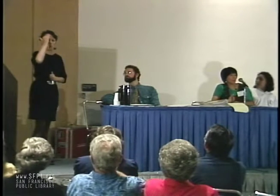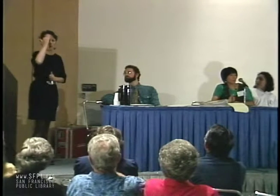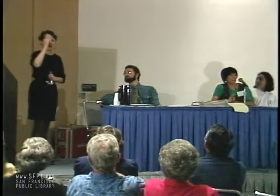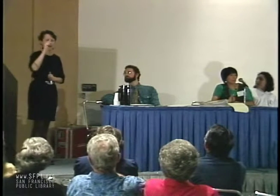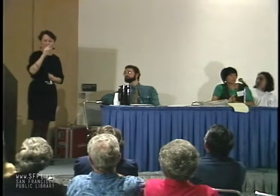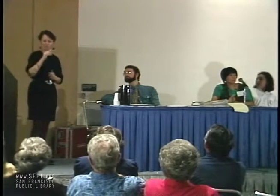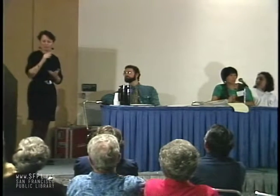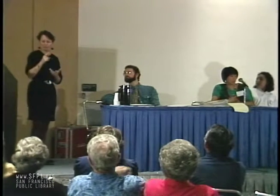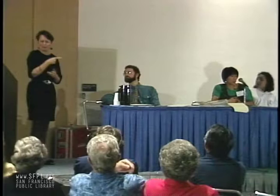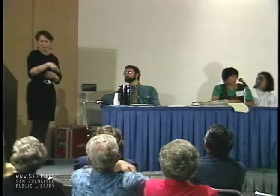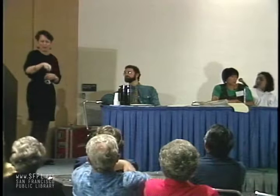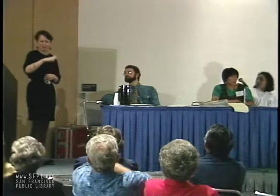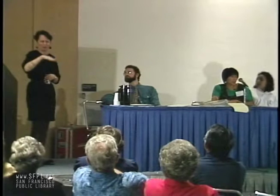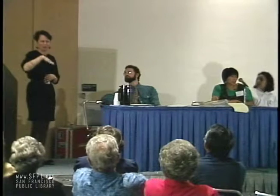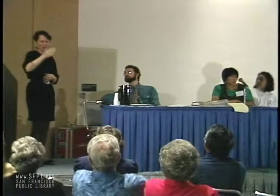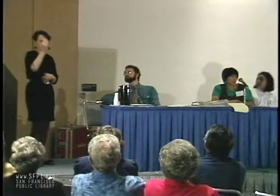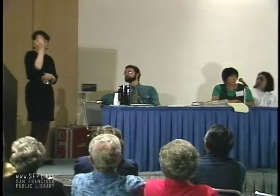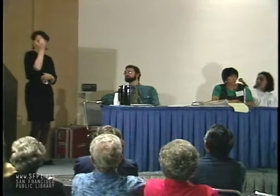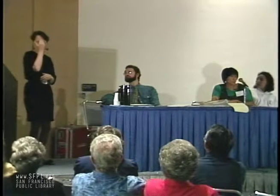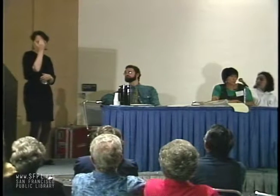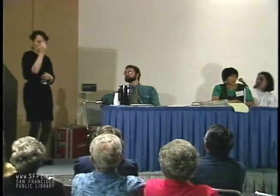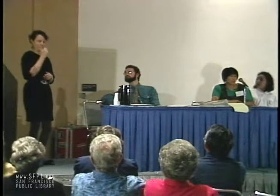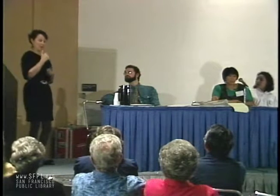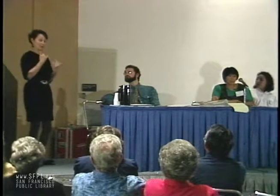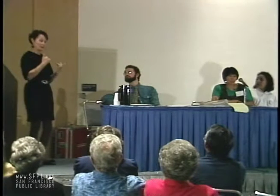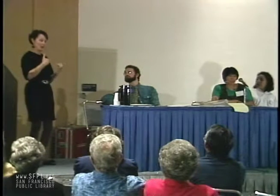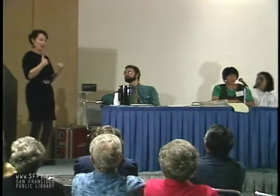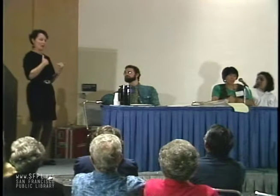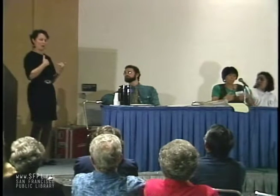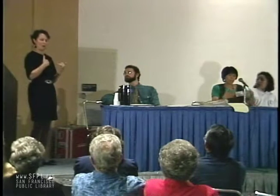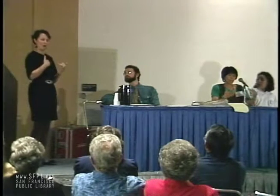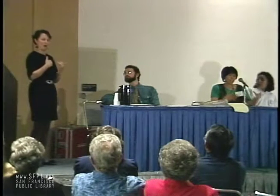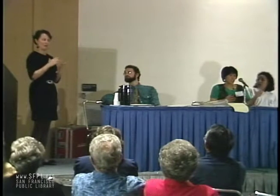gone to or grown into a new consciousness myself in terms of that. But it's just that